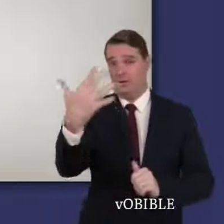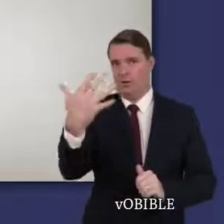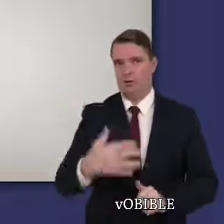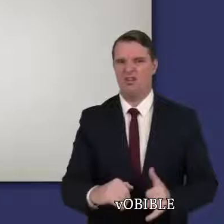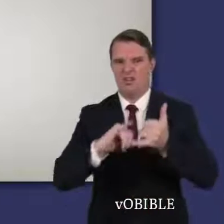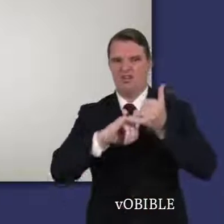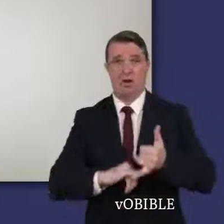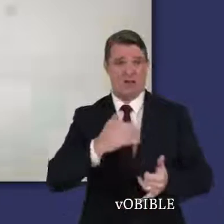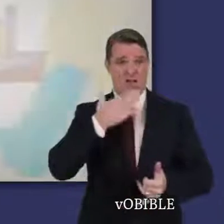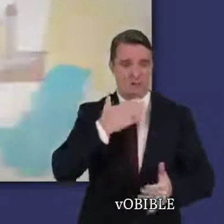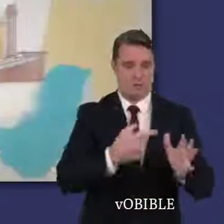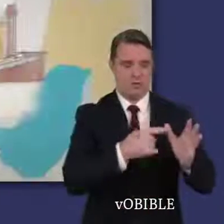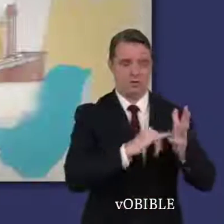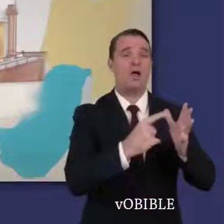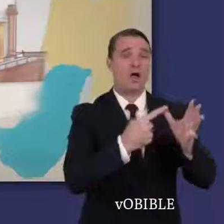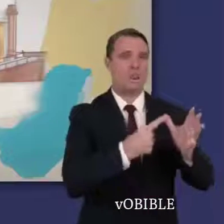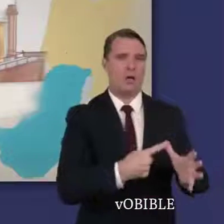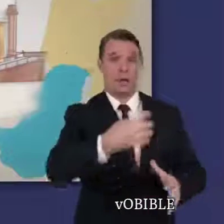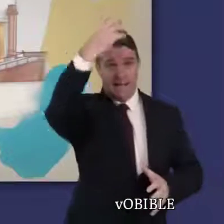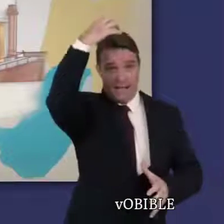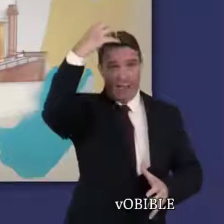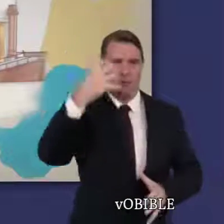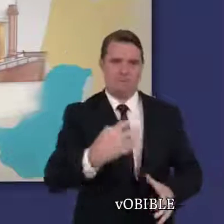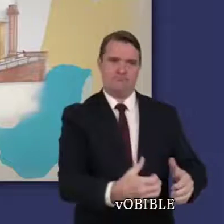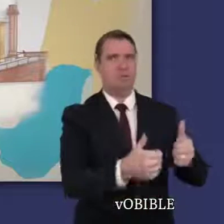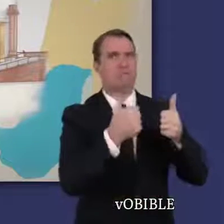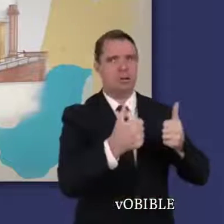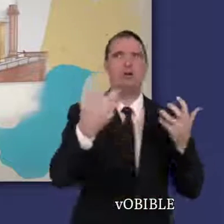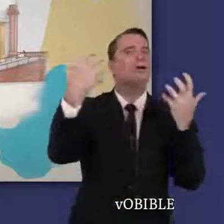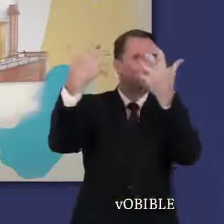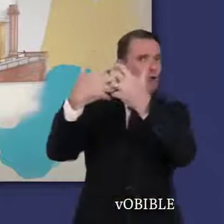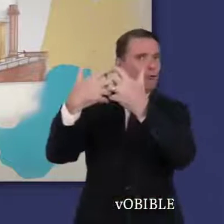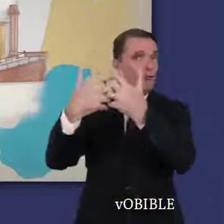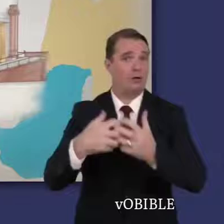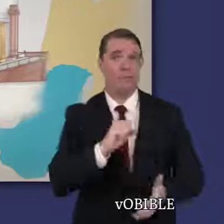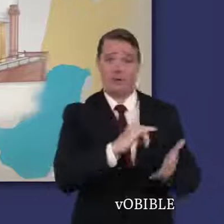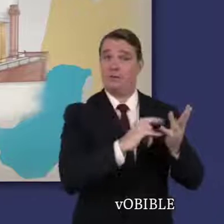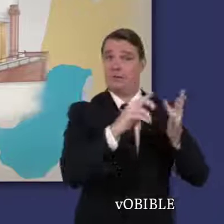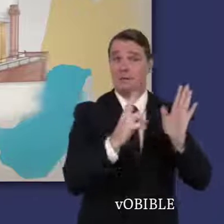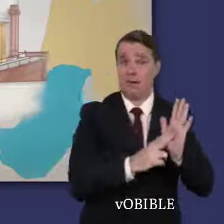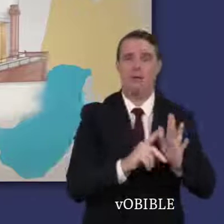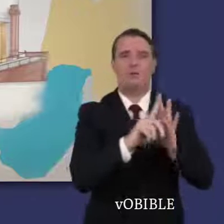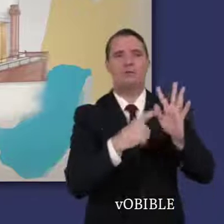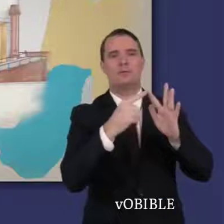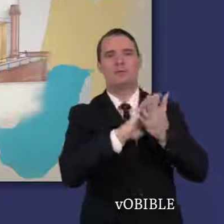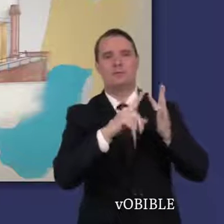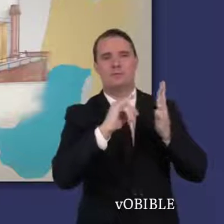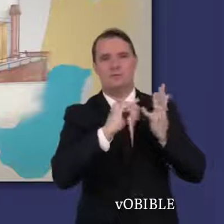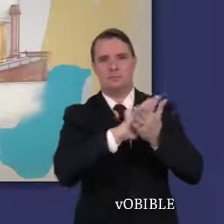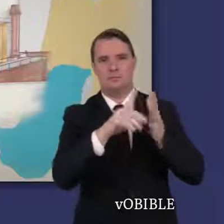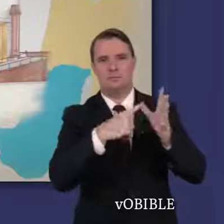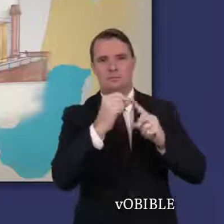In chapter 15, Asa becomes king in Jerusalem, and he does what is right in God's eyes. He